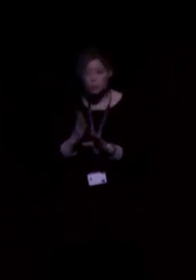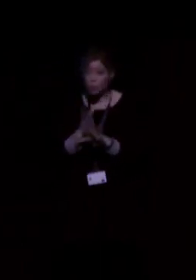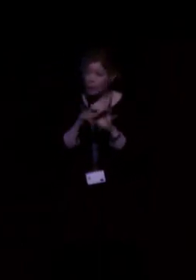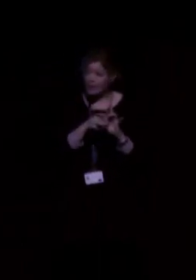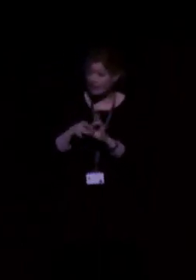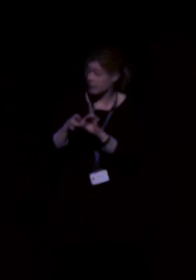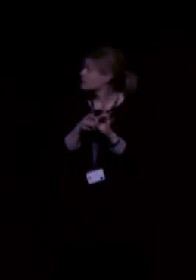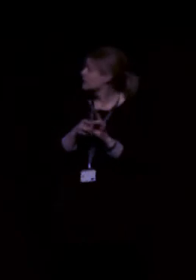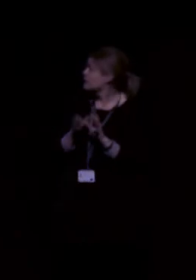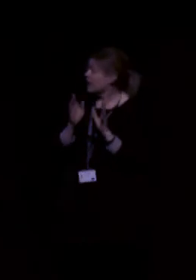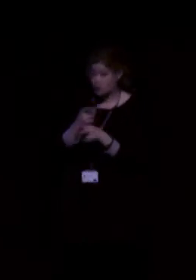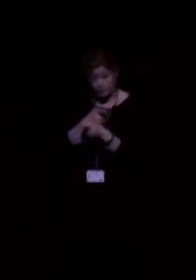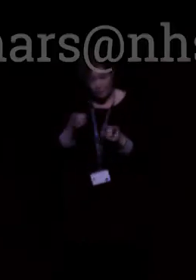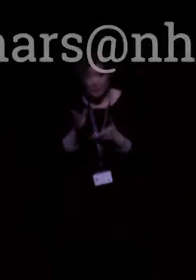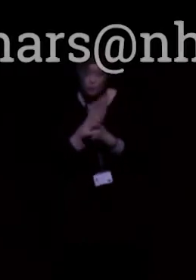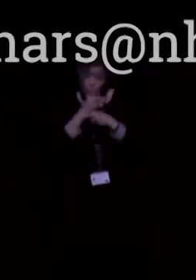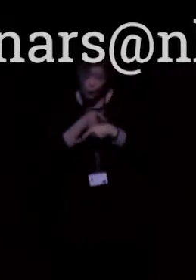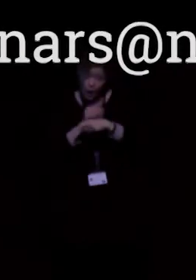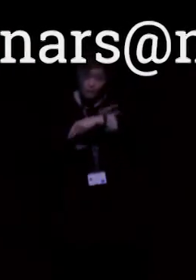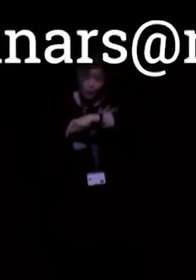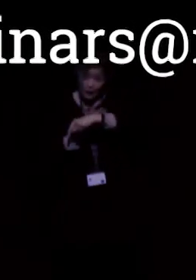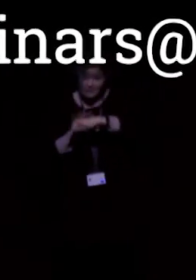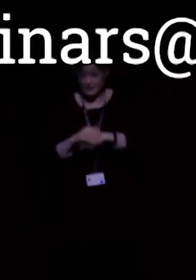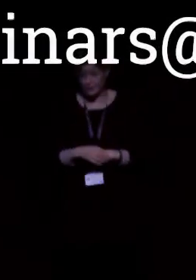be kind to your hair cells. Thank you.